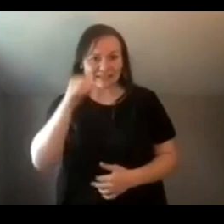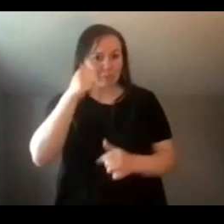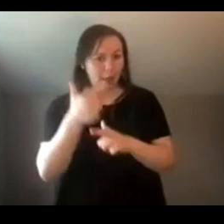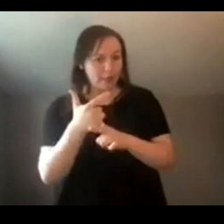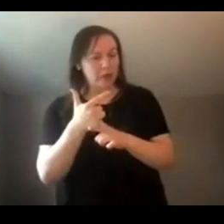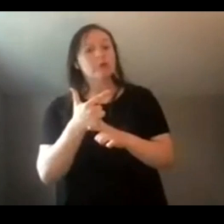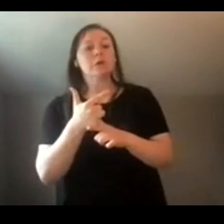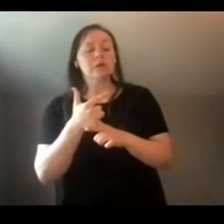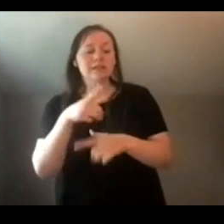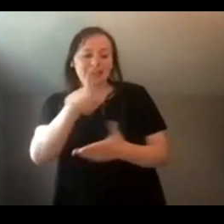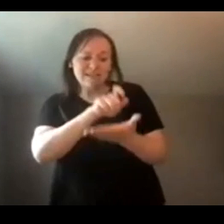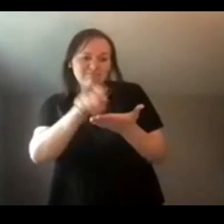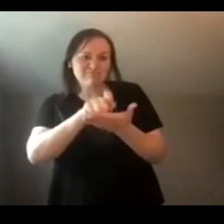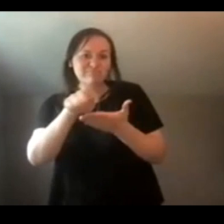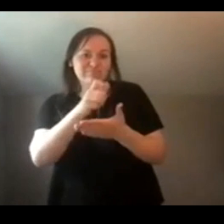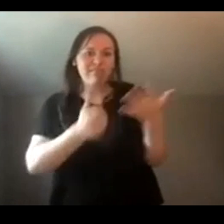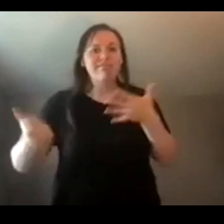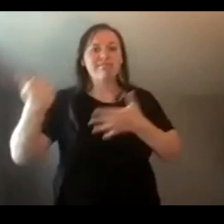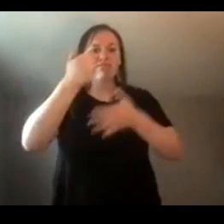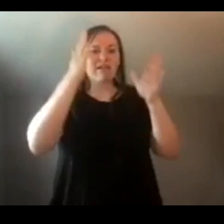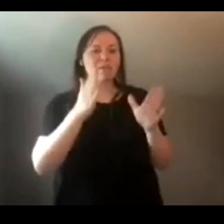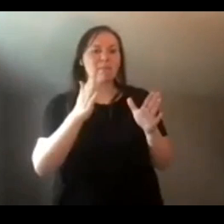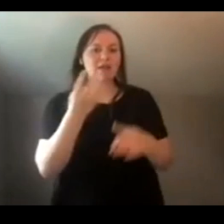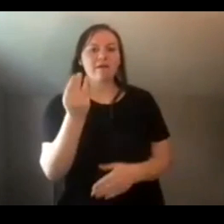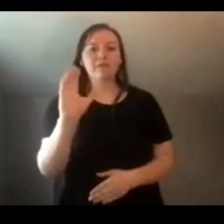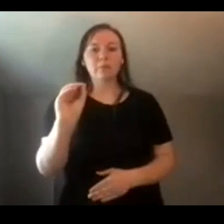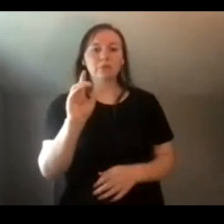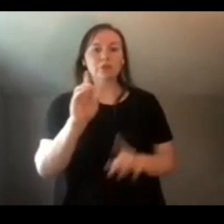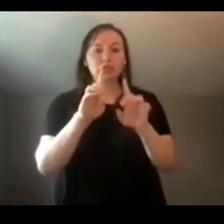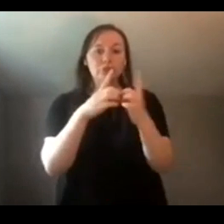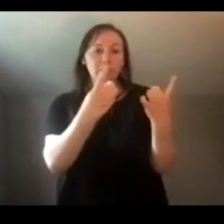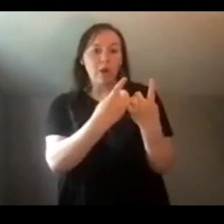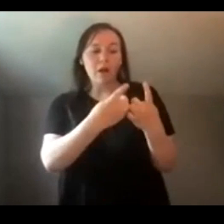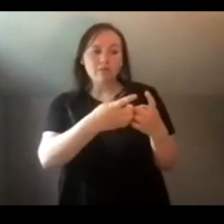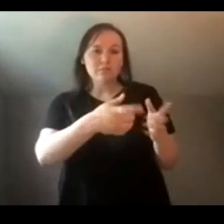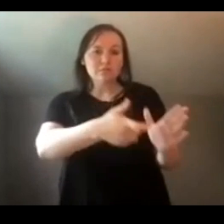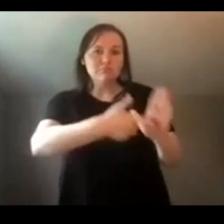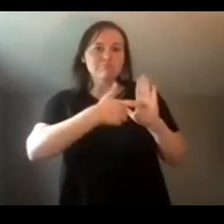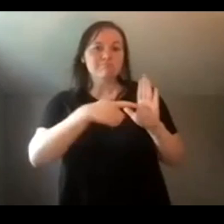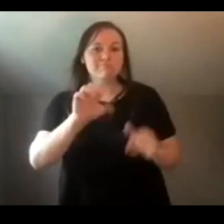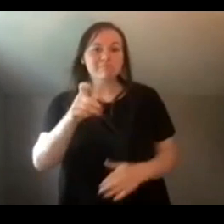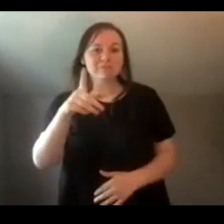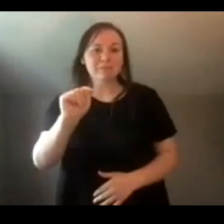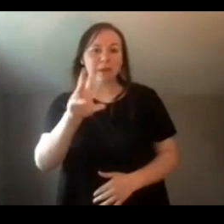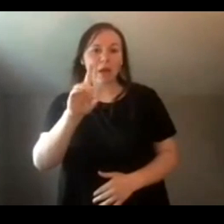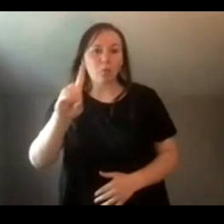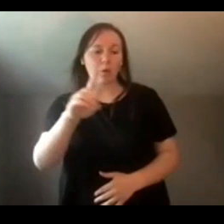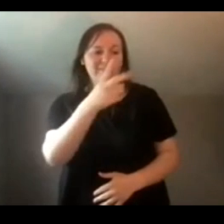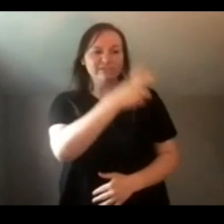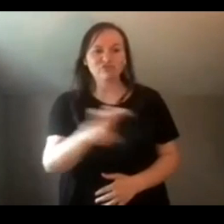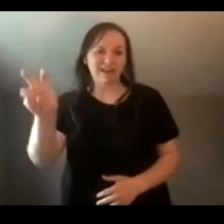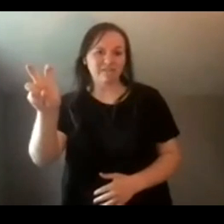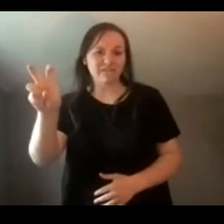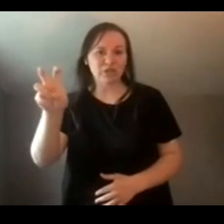that he wrote to the commander of the Missouri Department demanding that Spottswood be transferred, and then